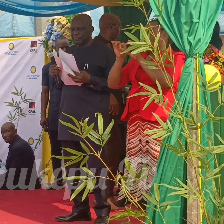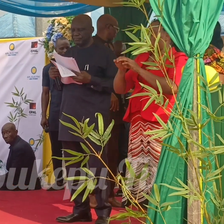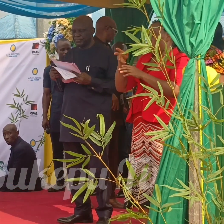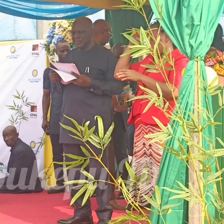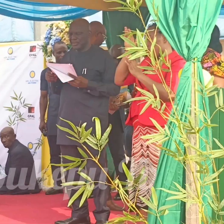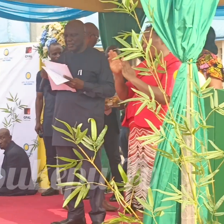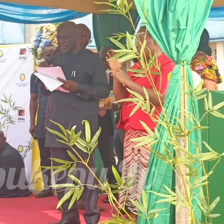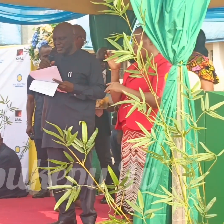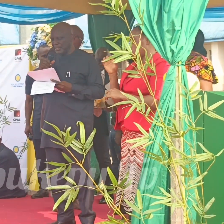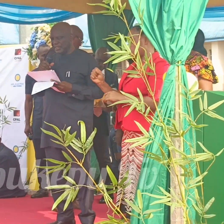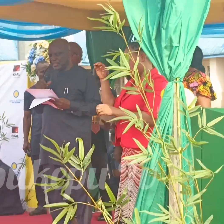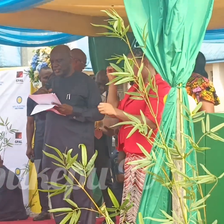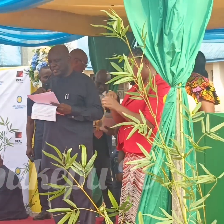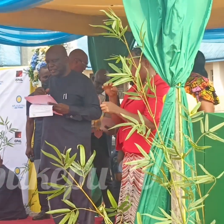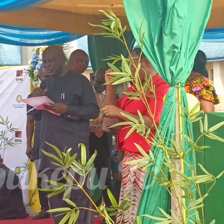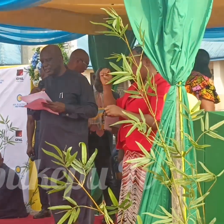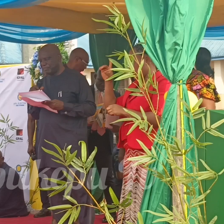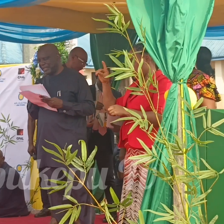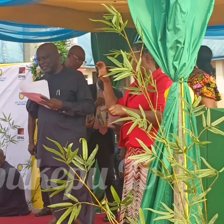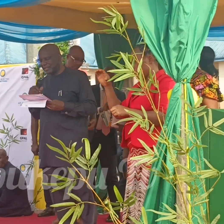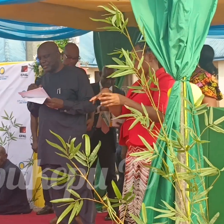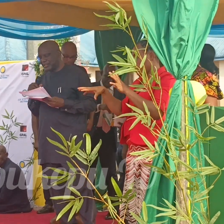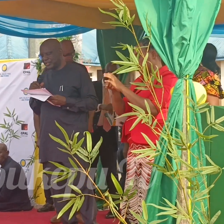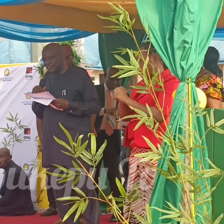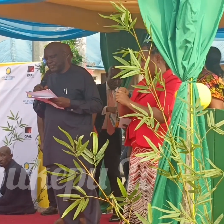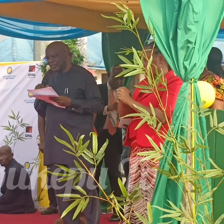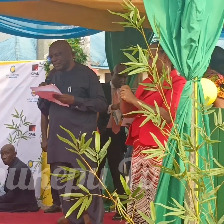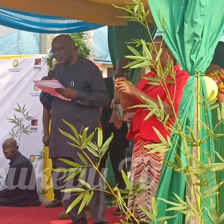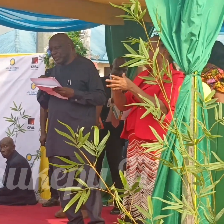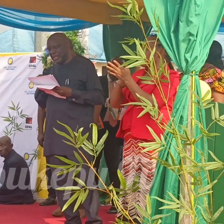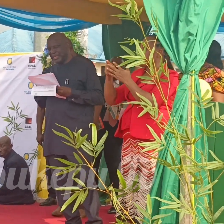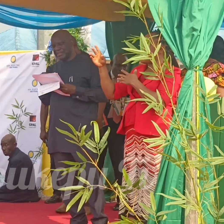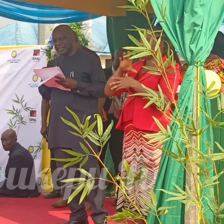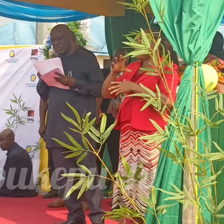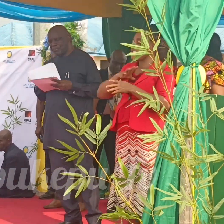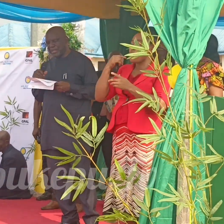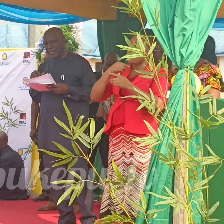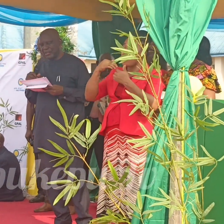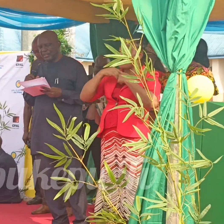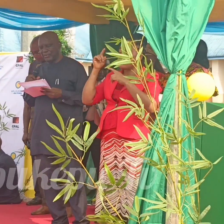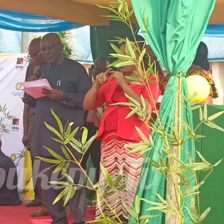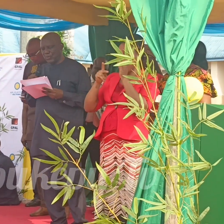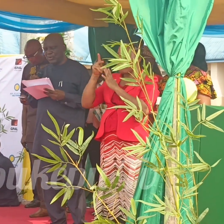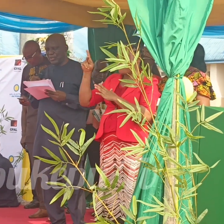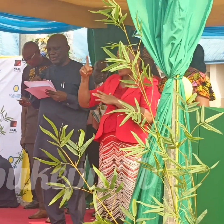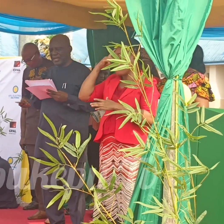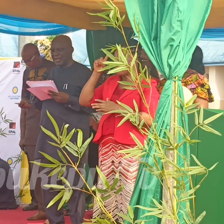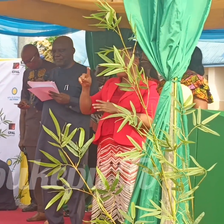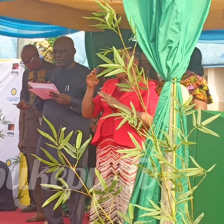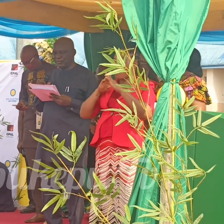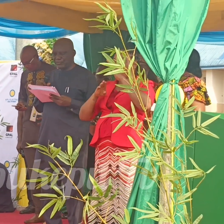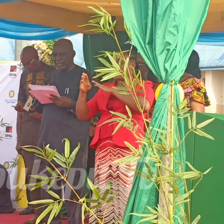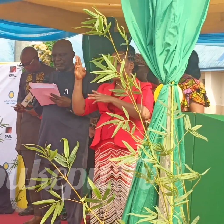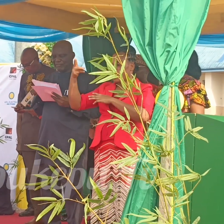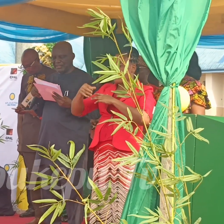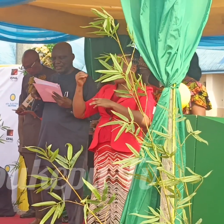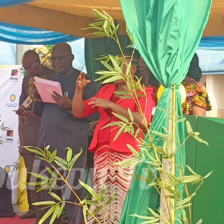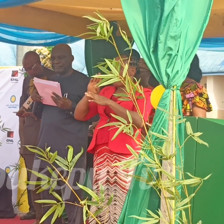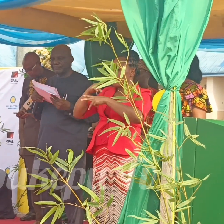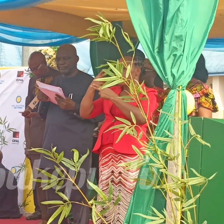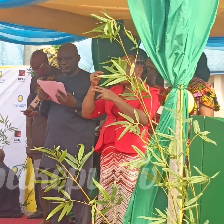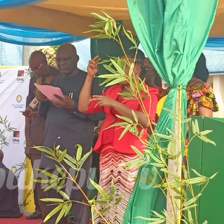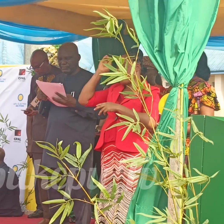investors in EEDC, including penalties we had to pay for on behalf of the federal